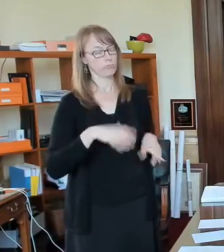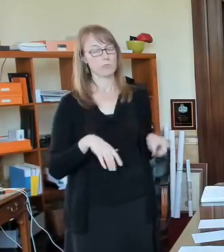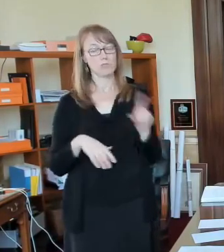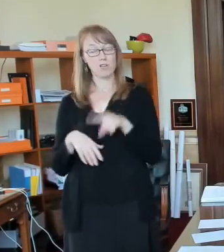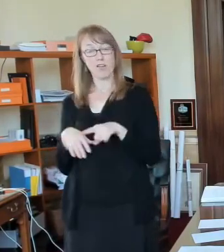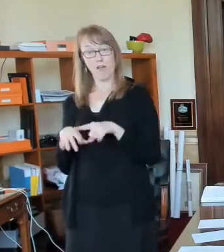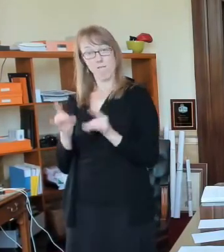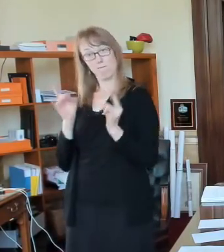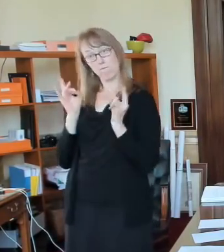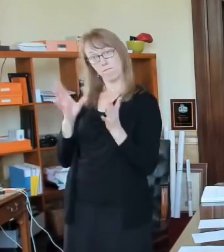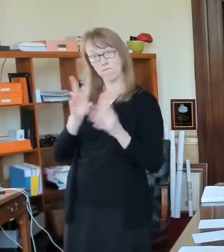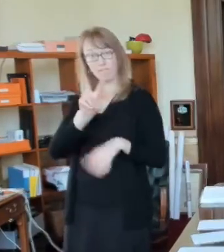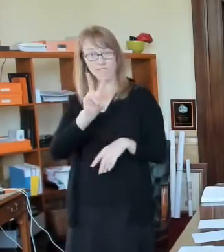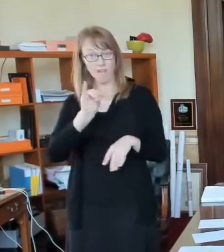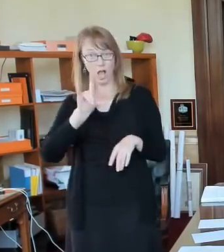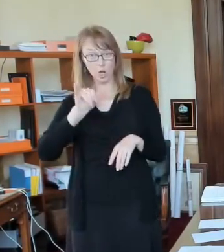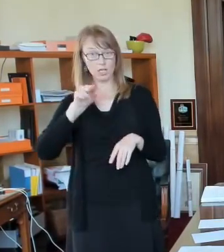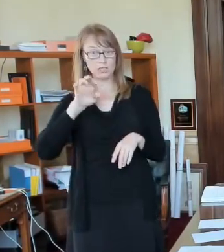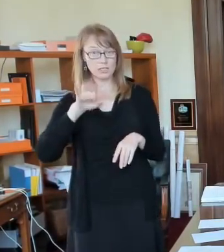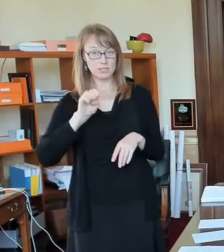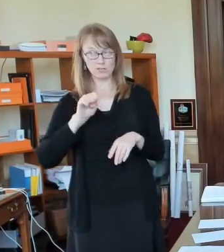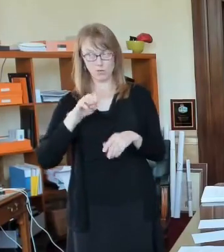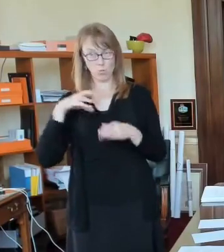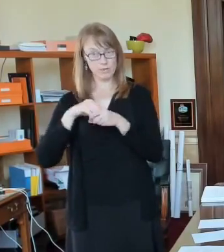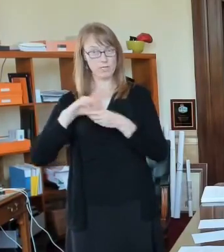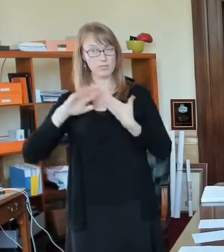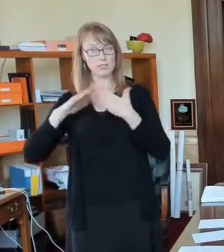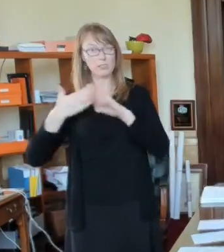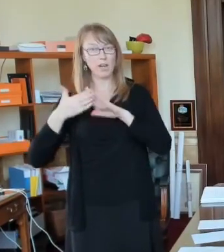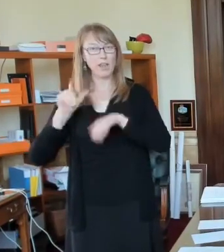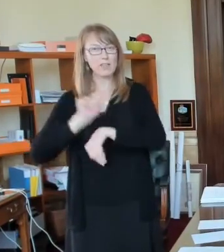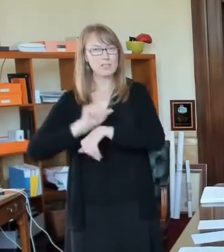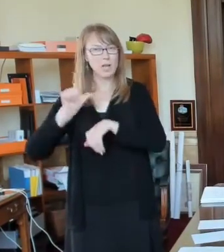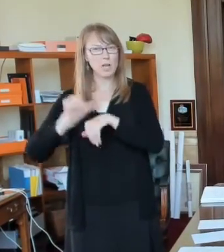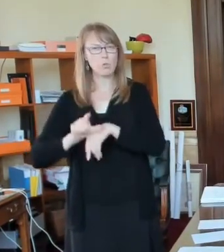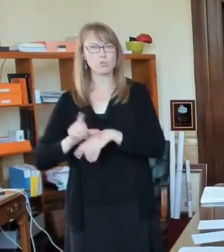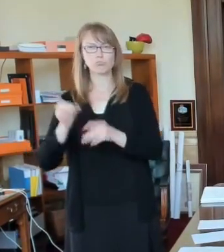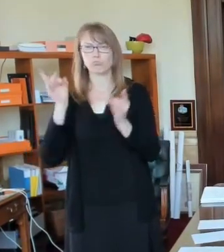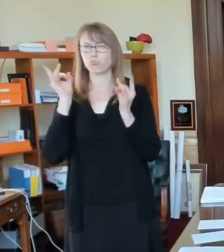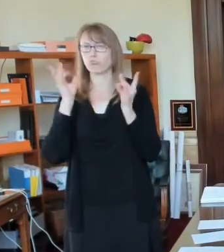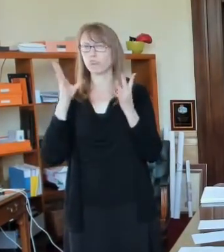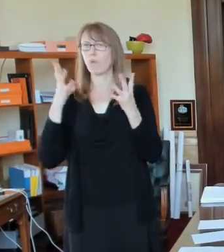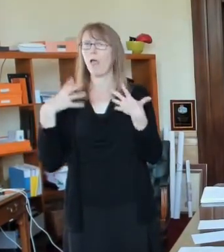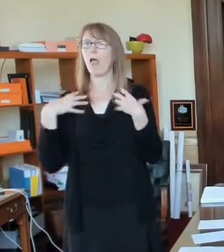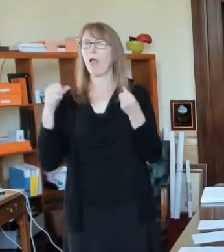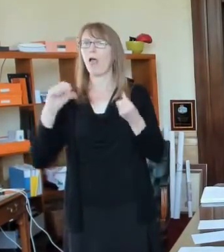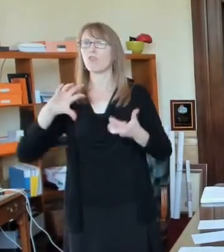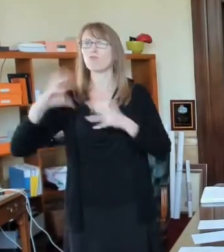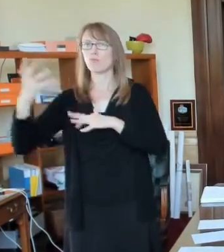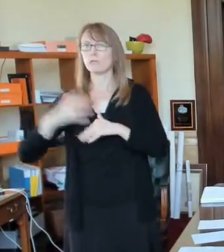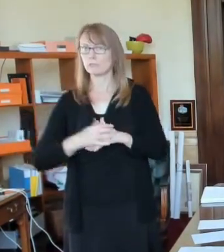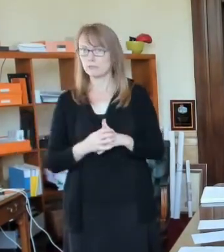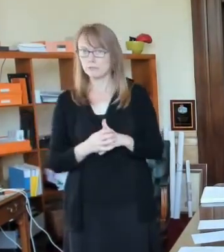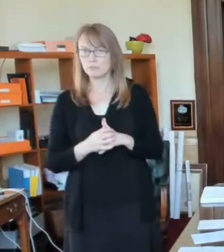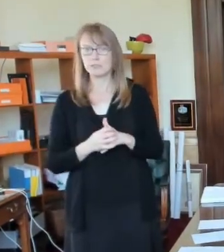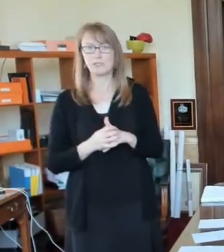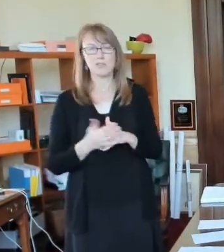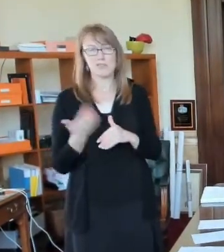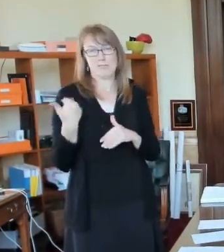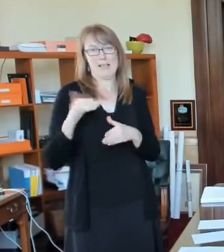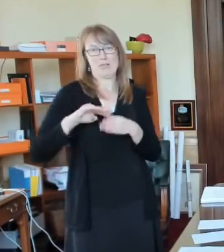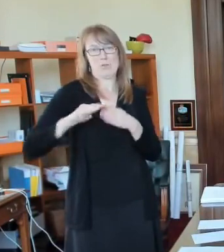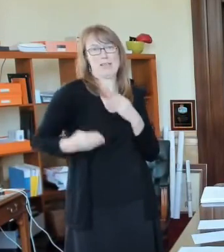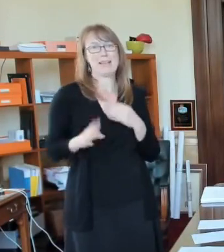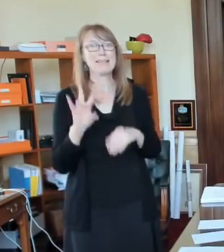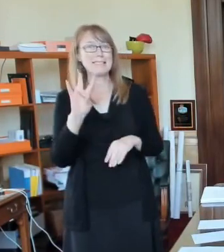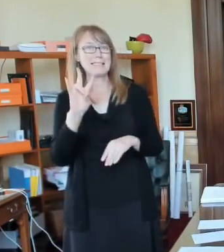health crisis. Over the weekend, the 3-day weekend, there were 7 people that lost their lives